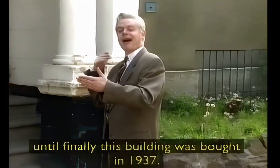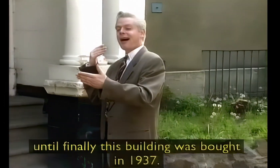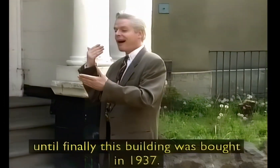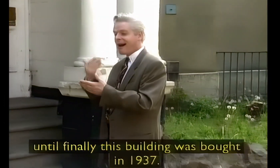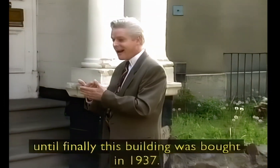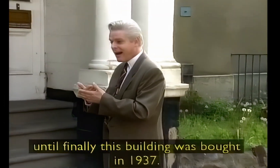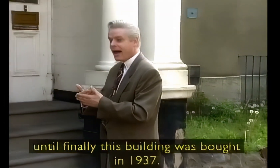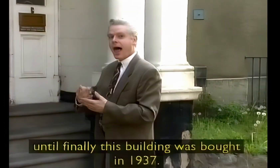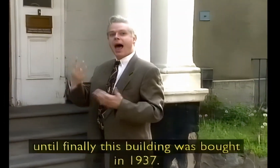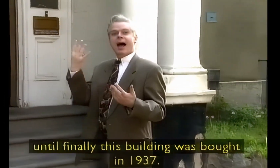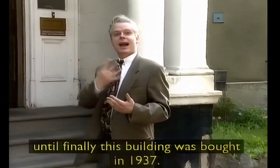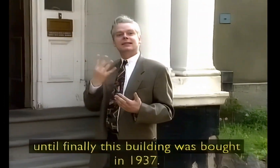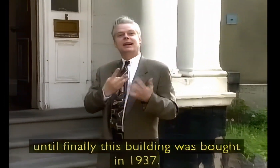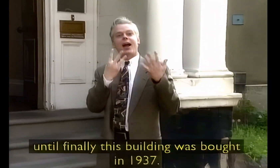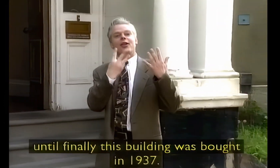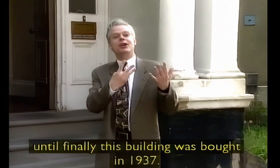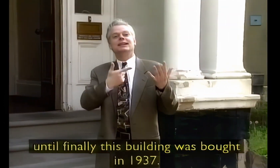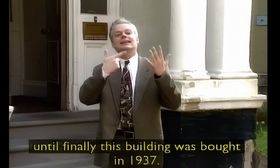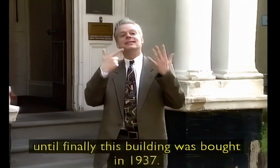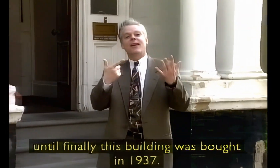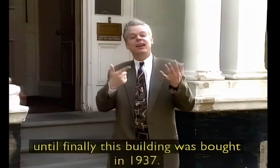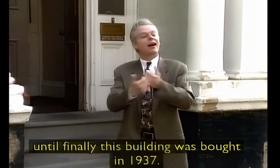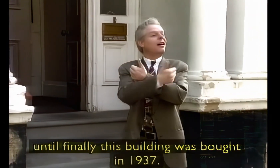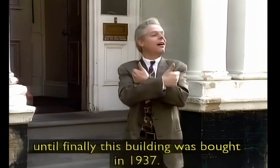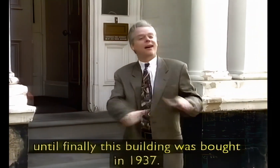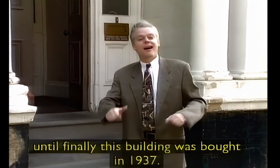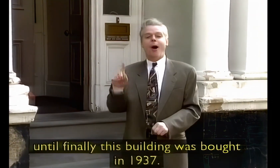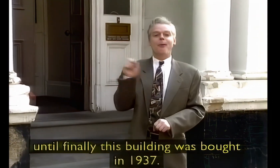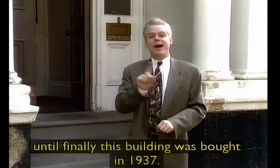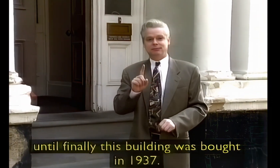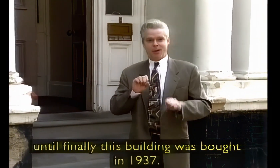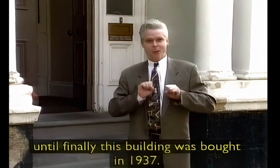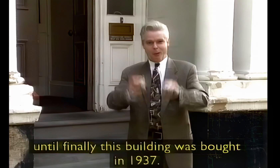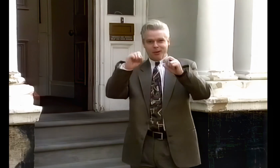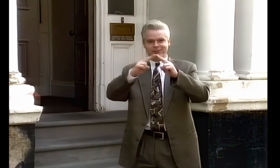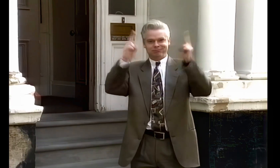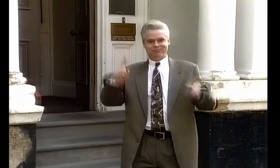Until finally, this building was bought in 1937.